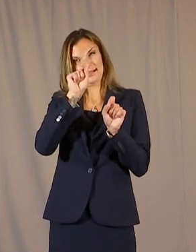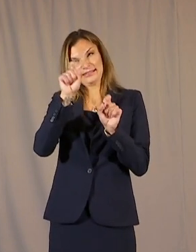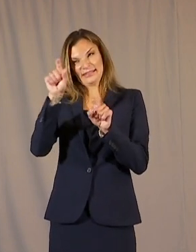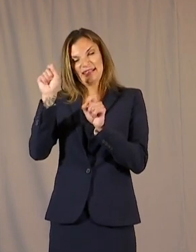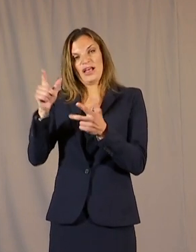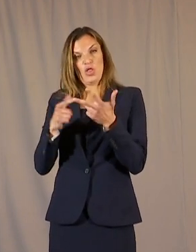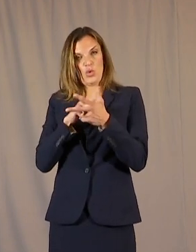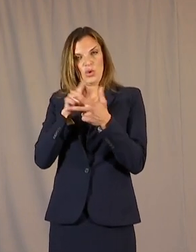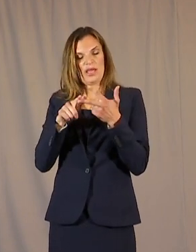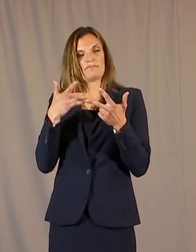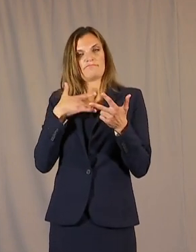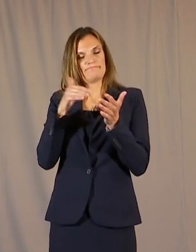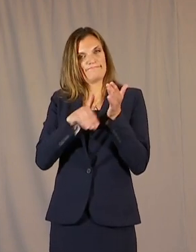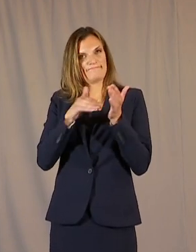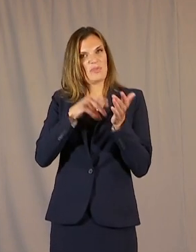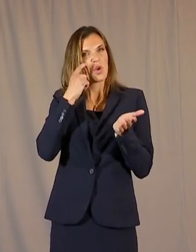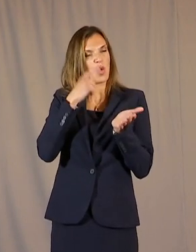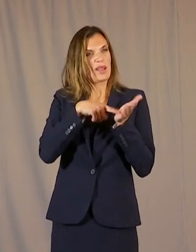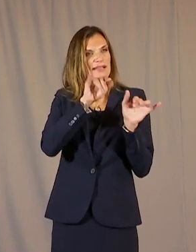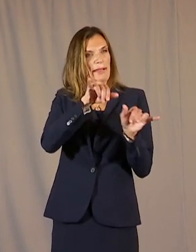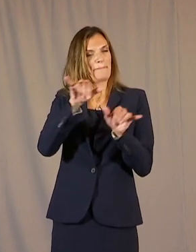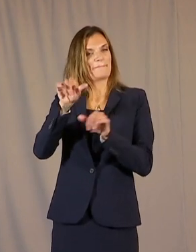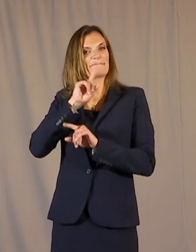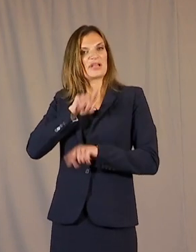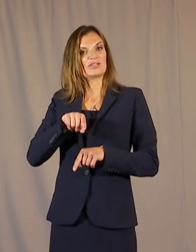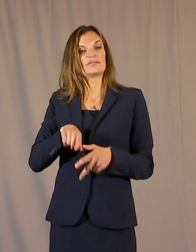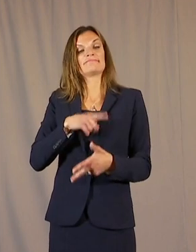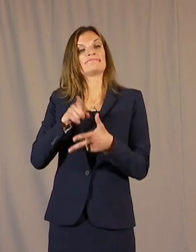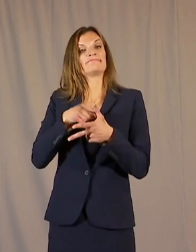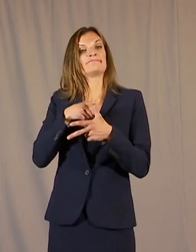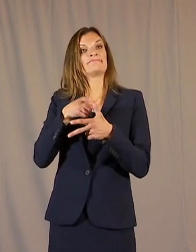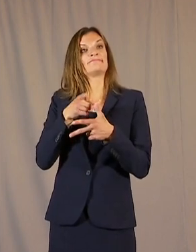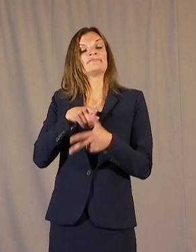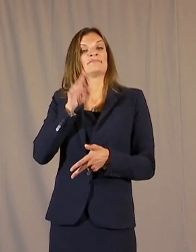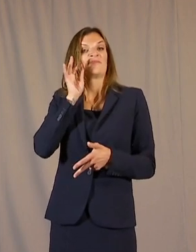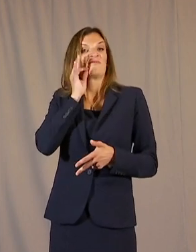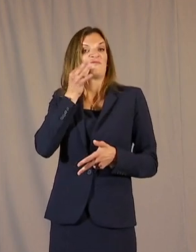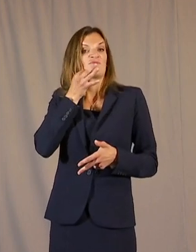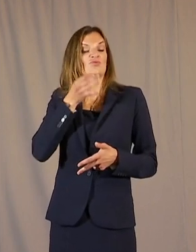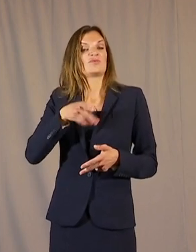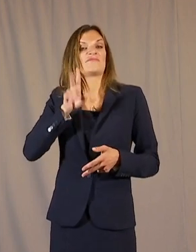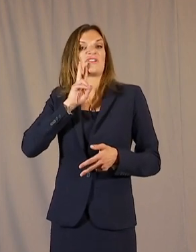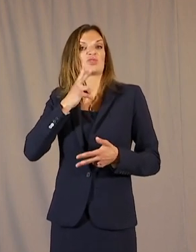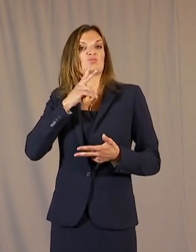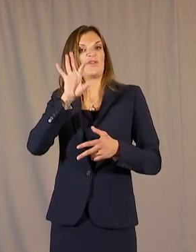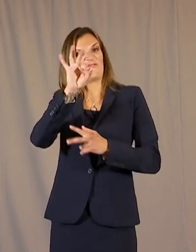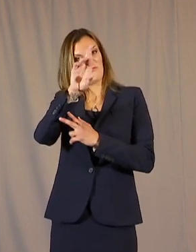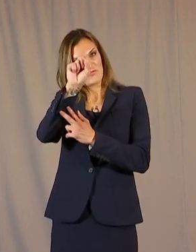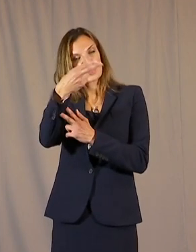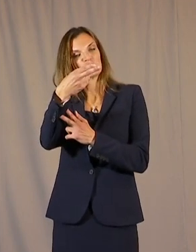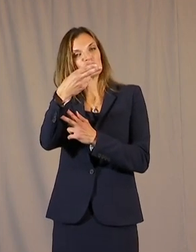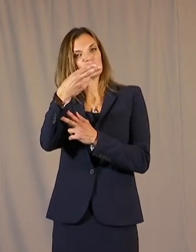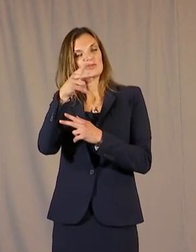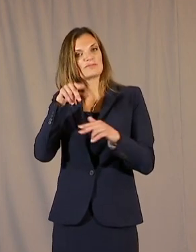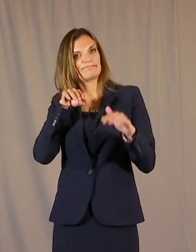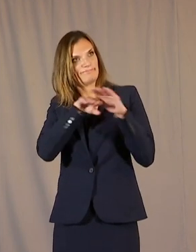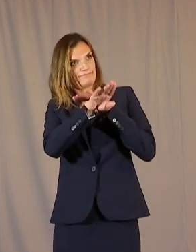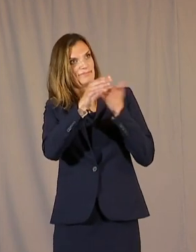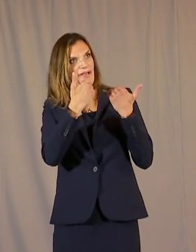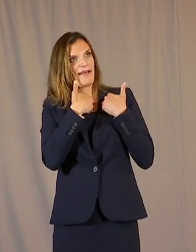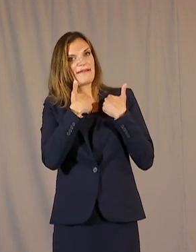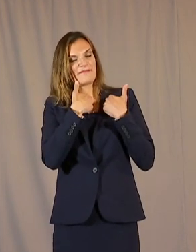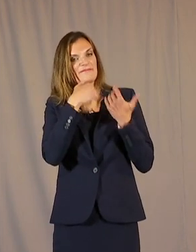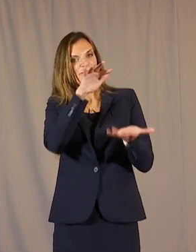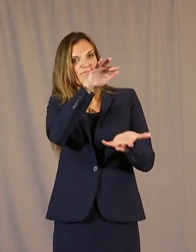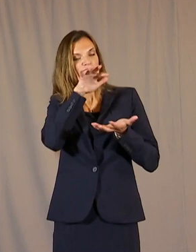One was access to fresh fruits and vegetables. So in other words, you